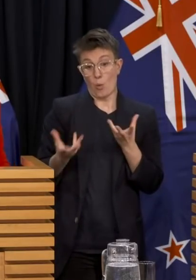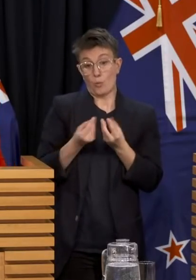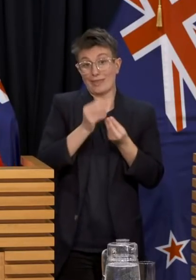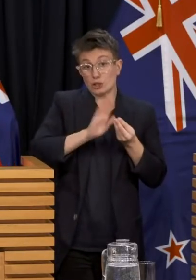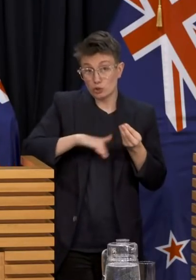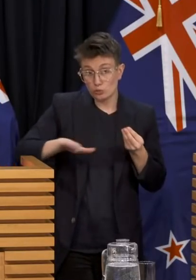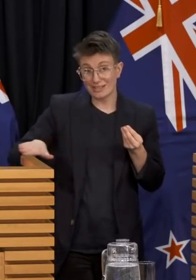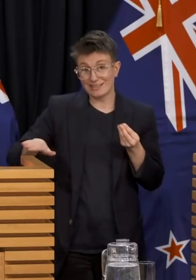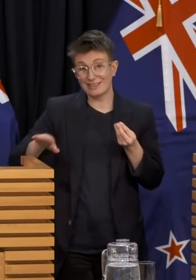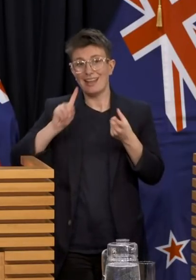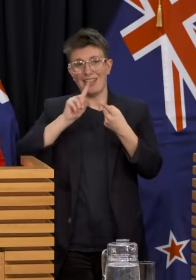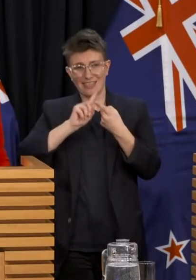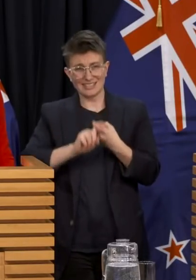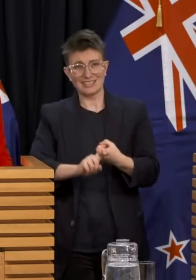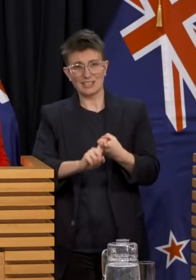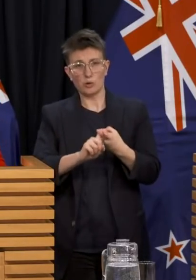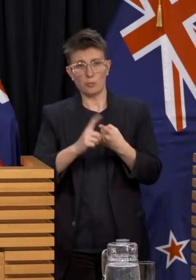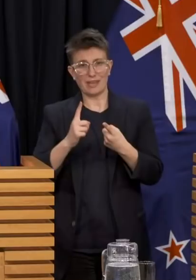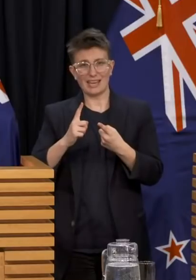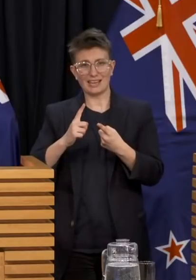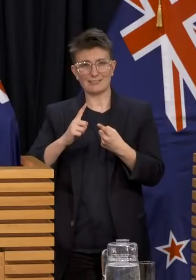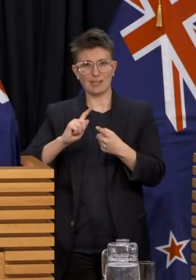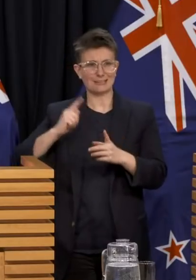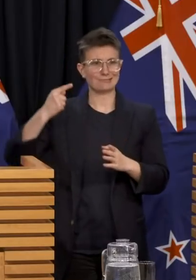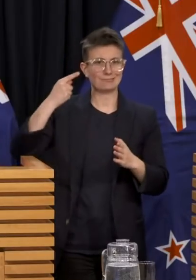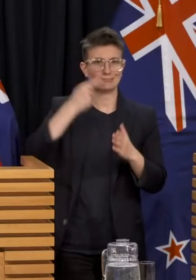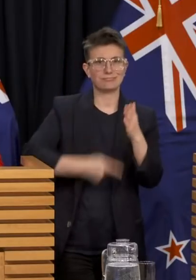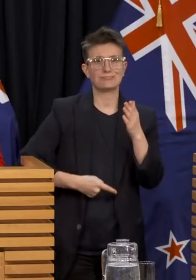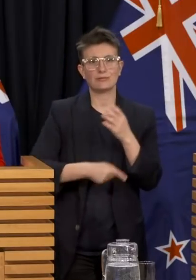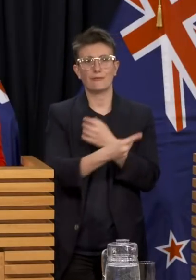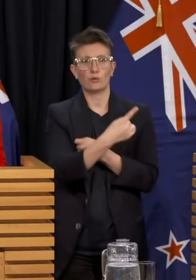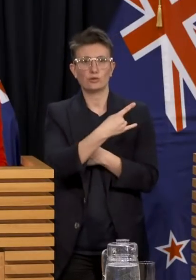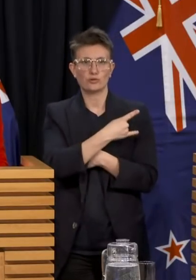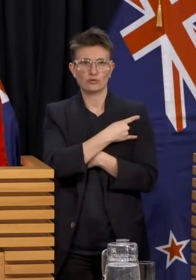and what do you say to those kids? Oh, actually, the last time this was